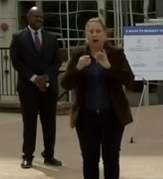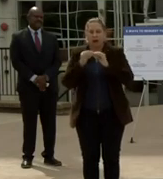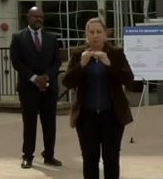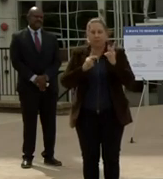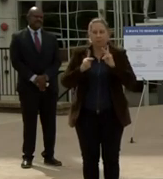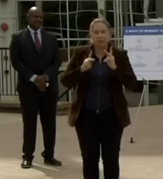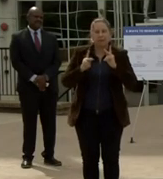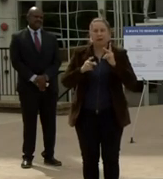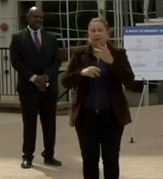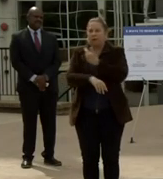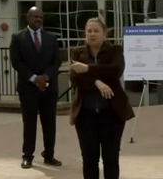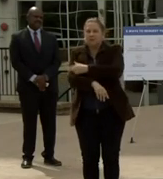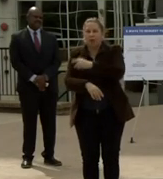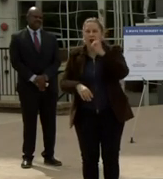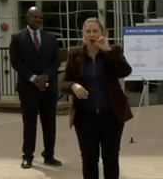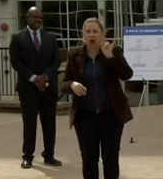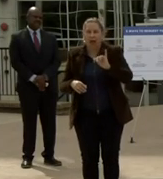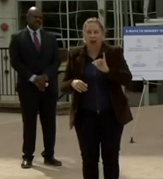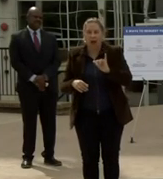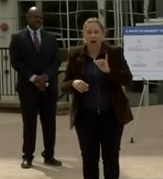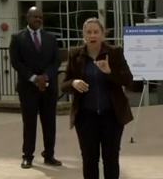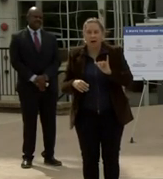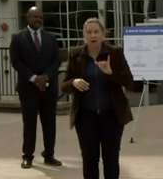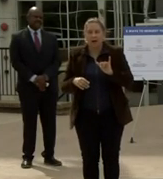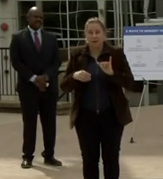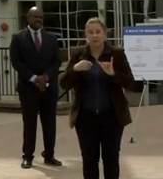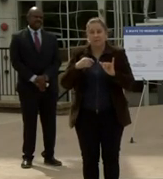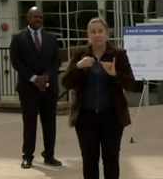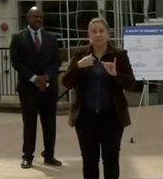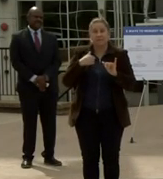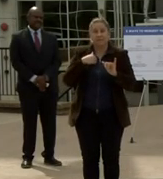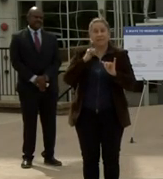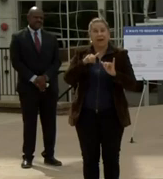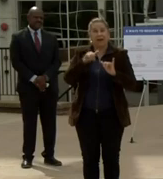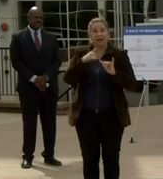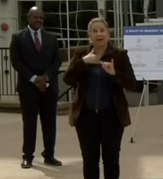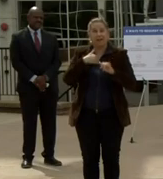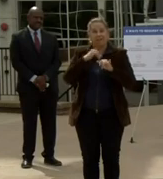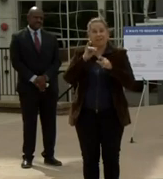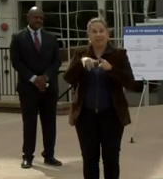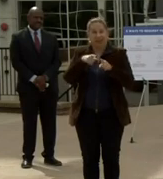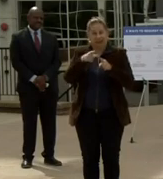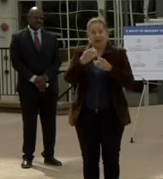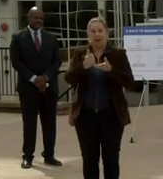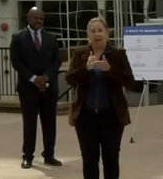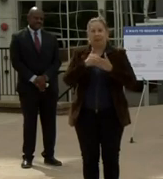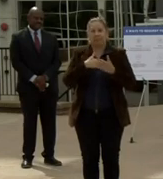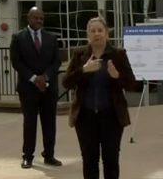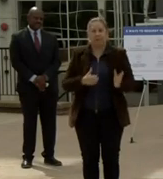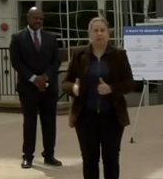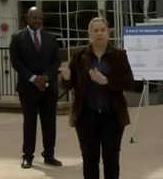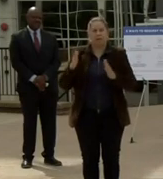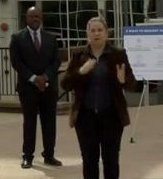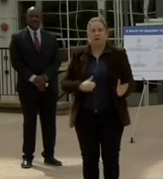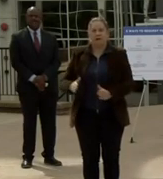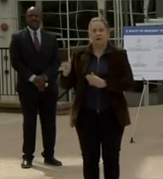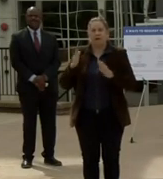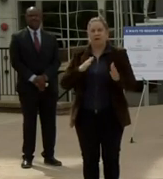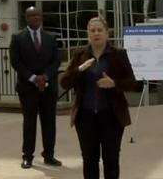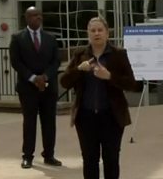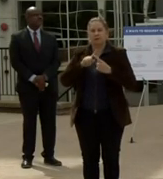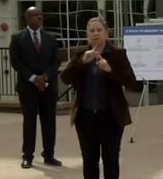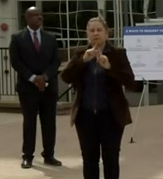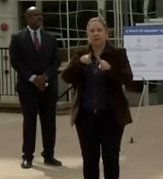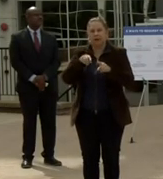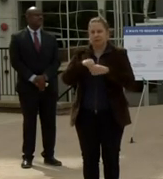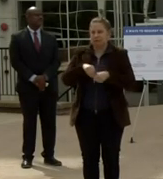assure you that we are doing that type of planning in D.C. government. We are looking for, I don't